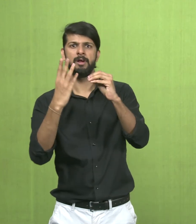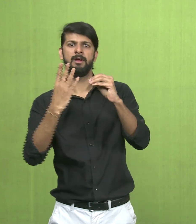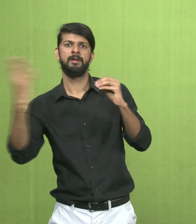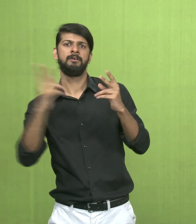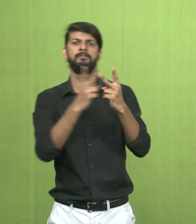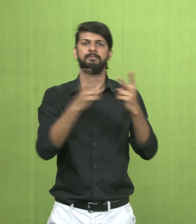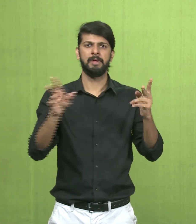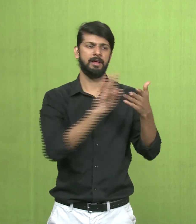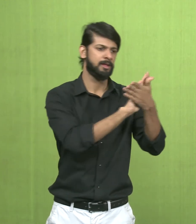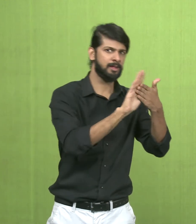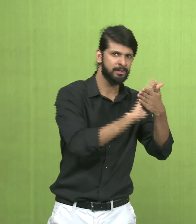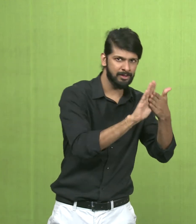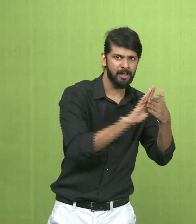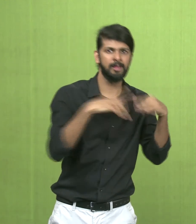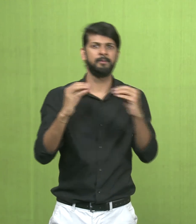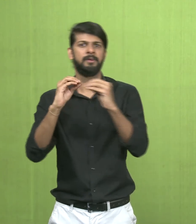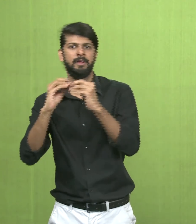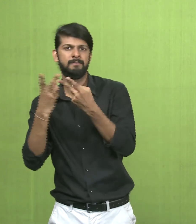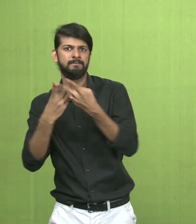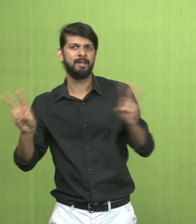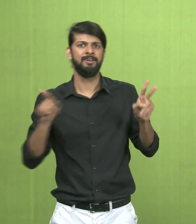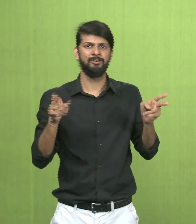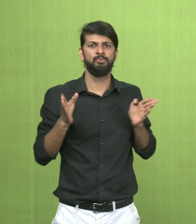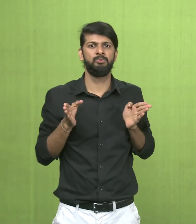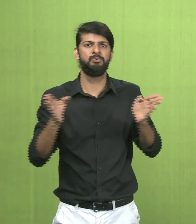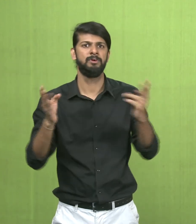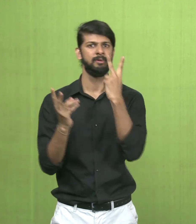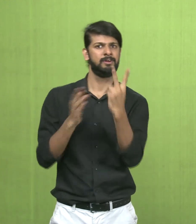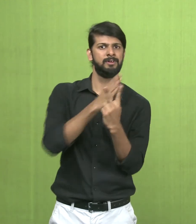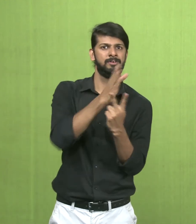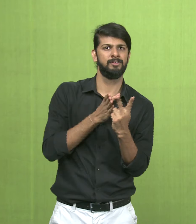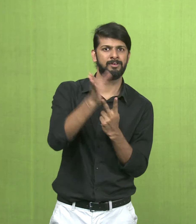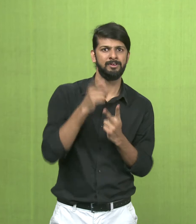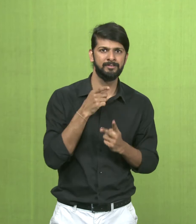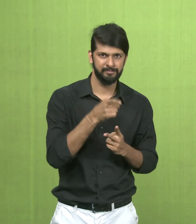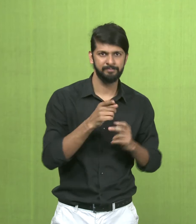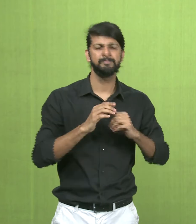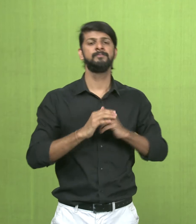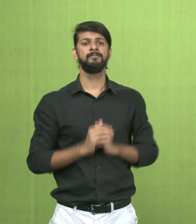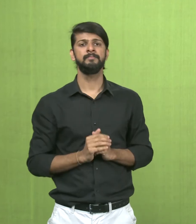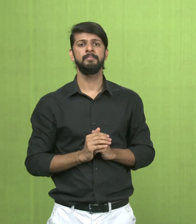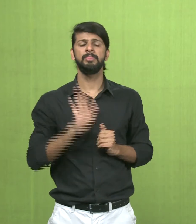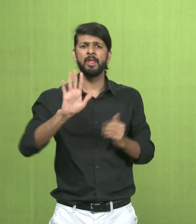B1, B2 probably are less black and 9B are very, very black. So, these are the two kinds